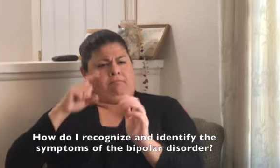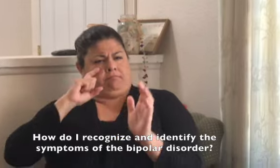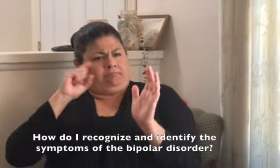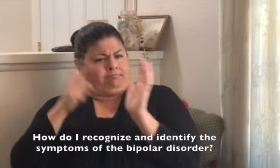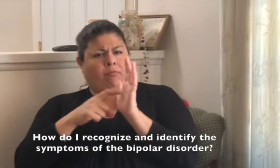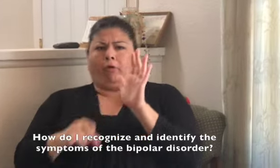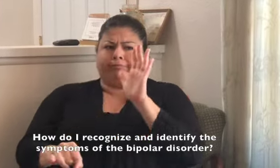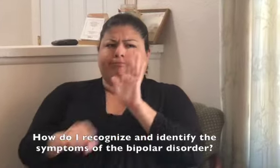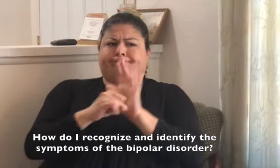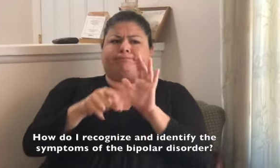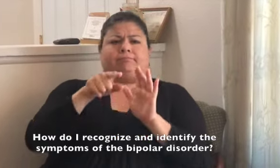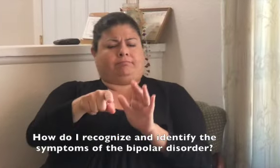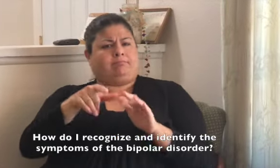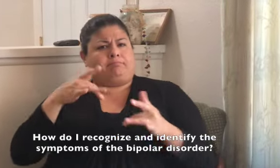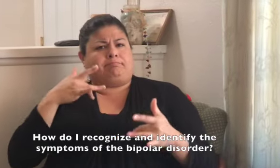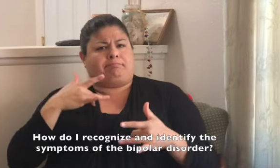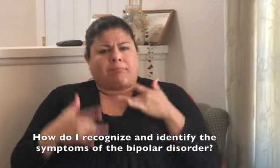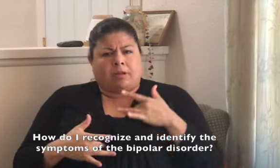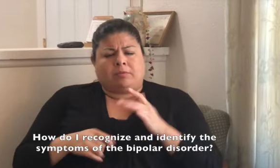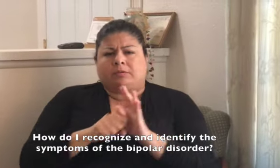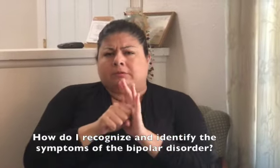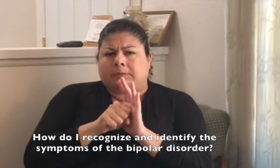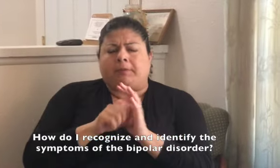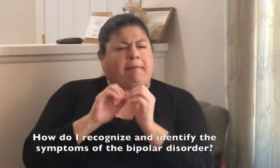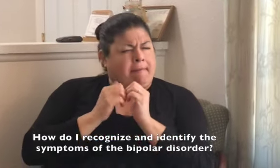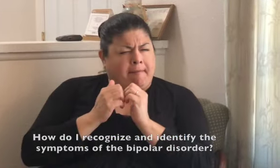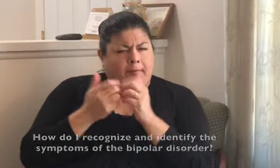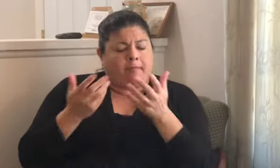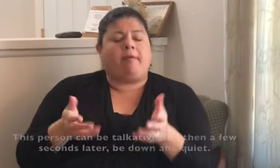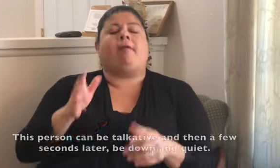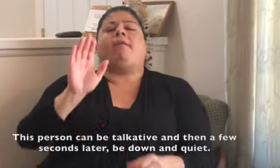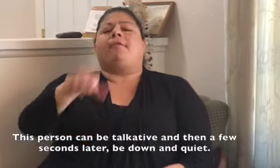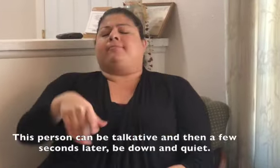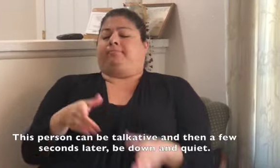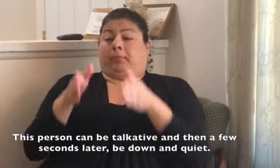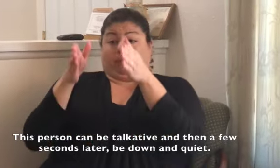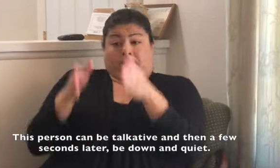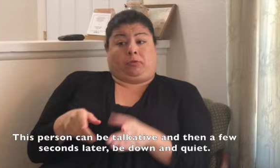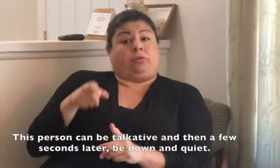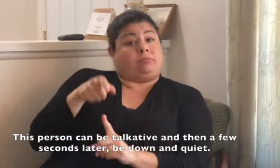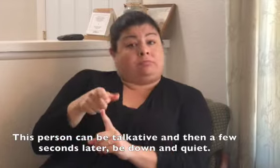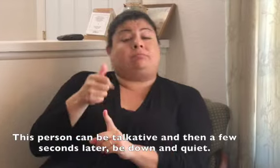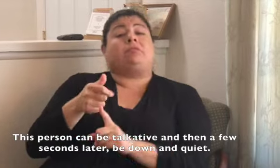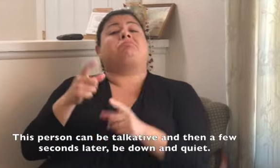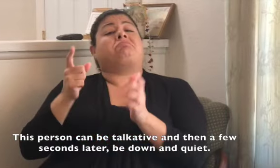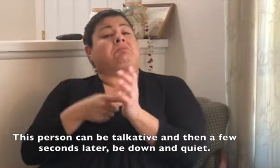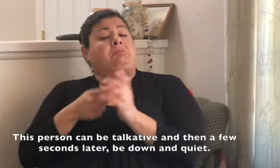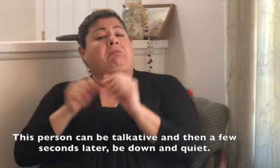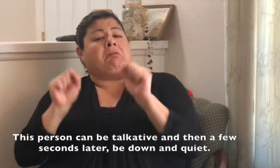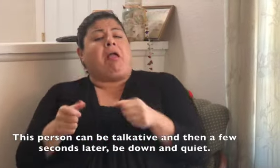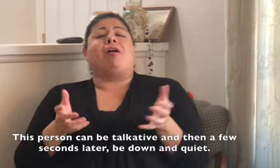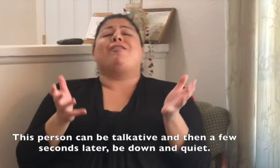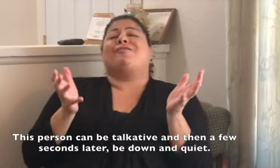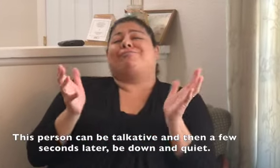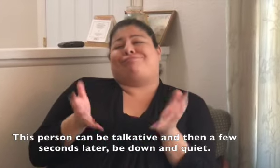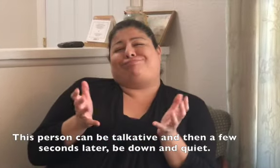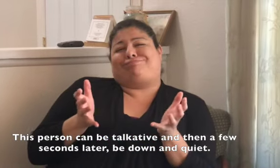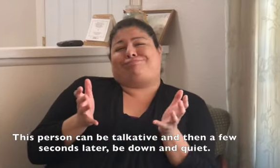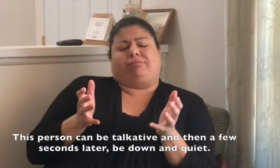How do I recognize and identify the symptoms of bipolar disorder? The person can be talkative and then a few seconds later be